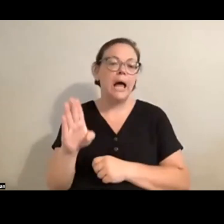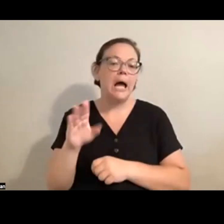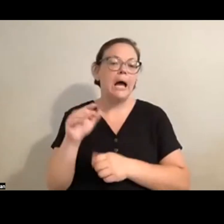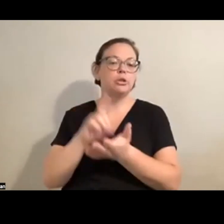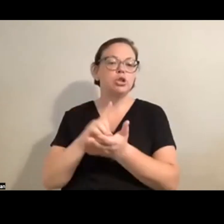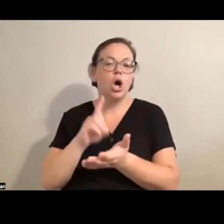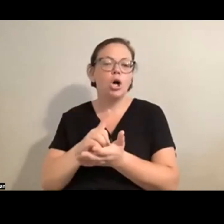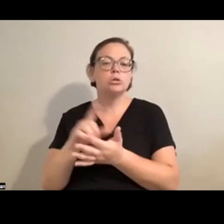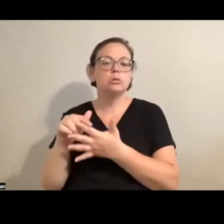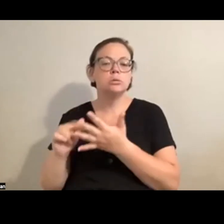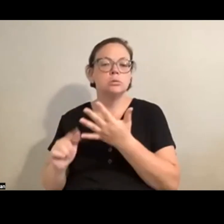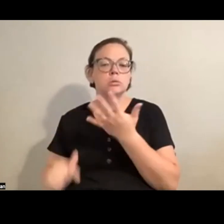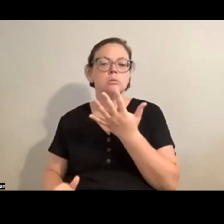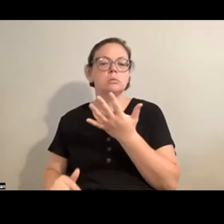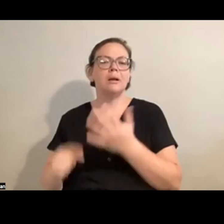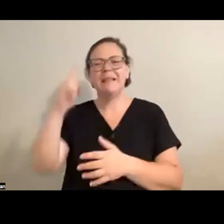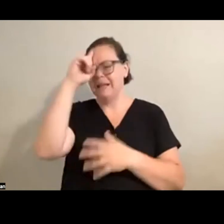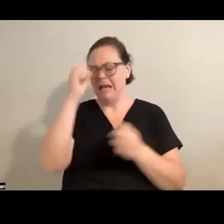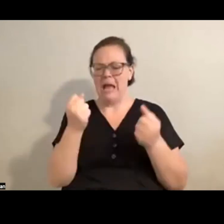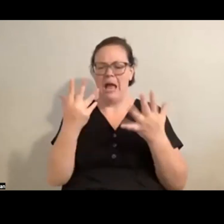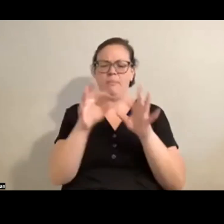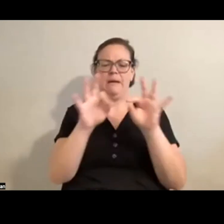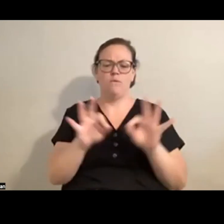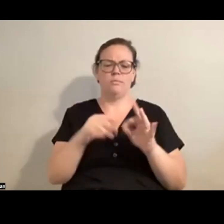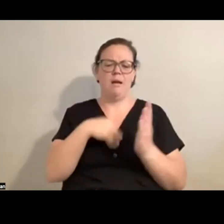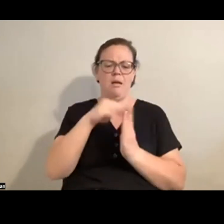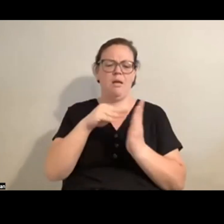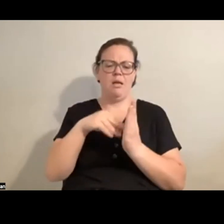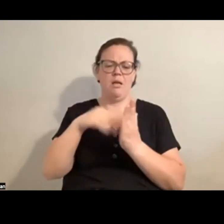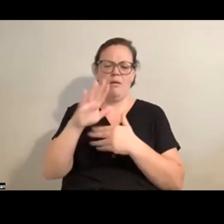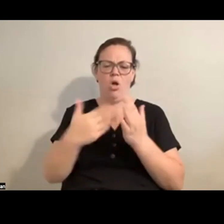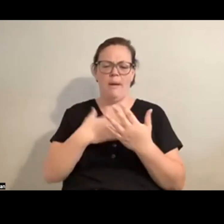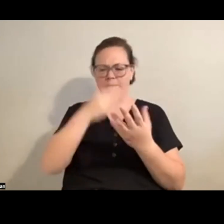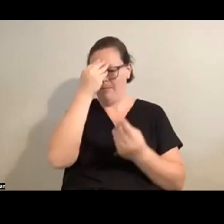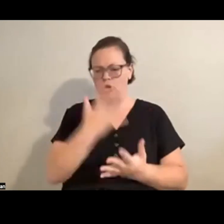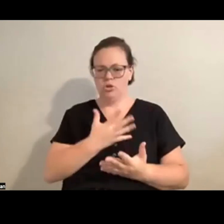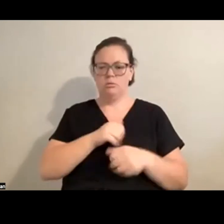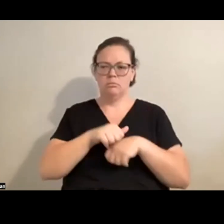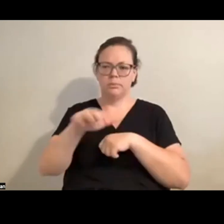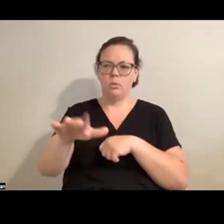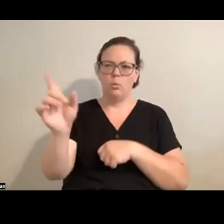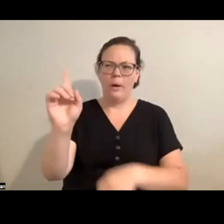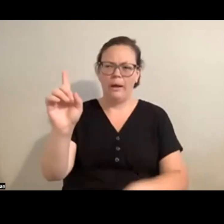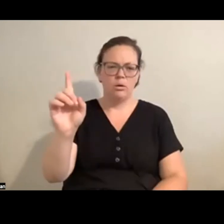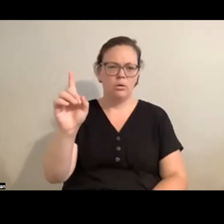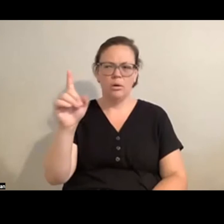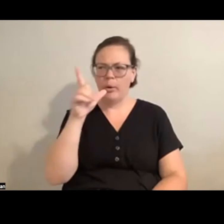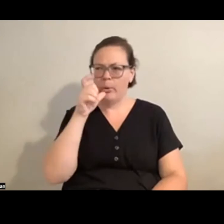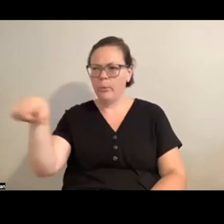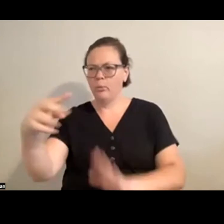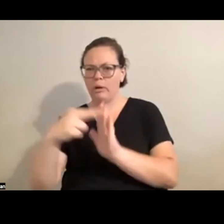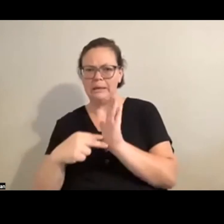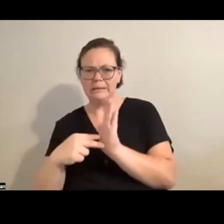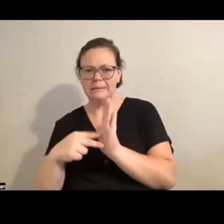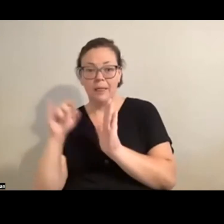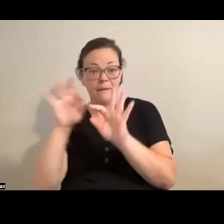And I think, how many forms have I filled out with all my info on it? And where do they all go? And who reads it? And do those forms